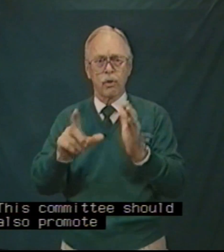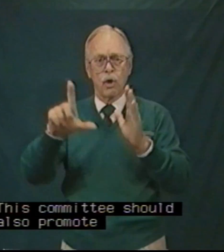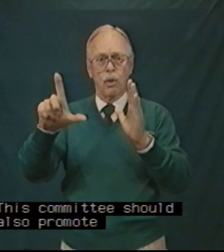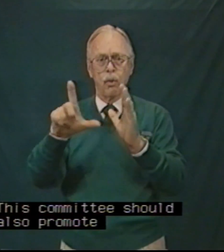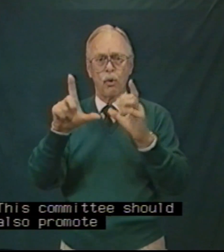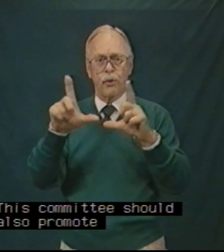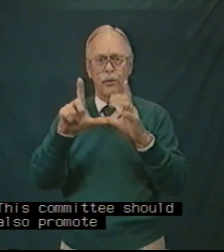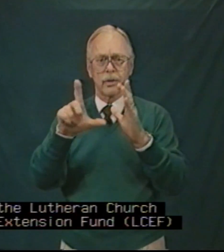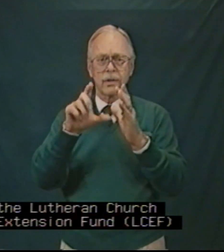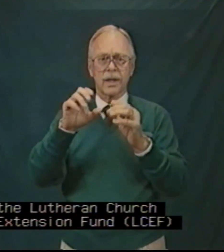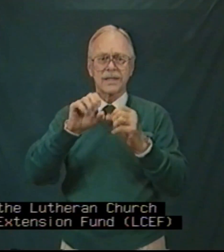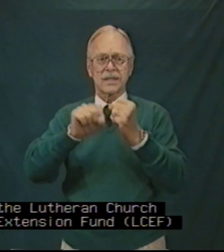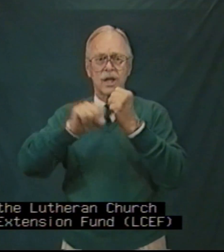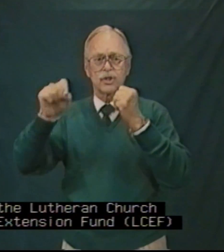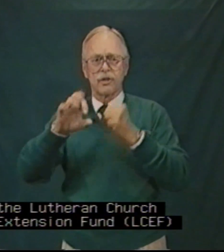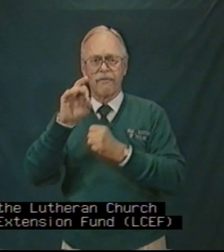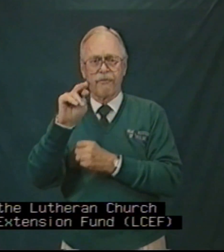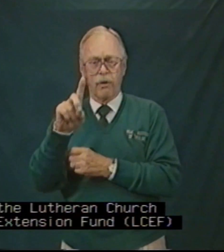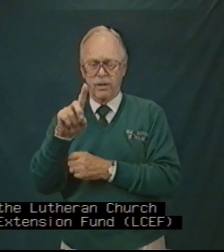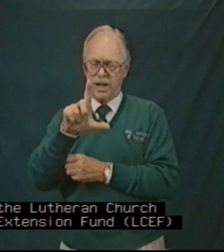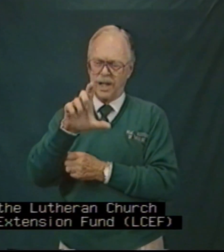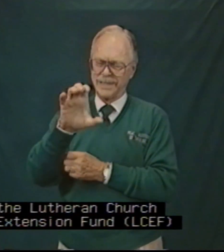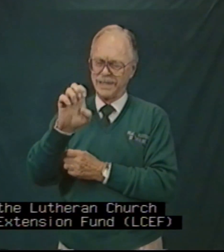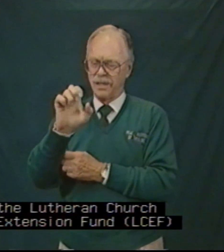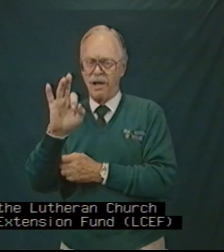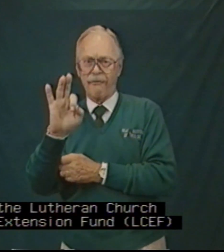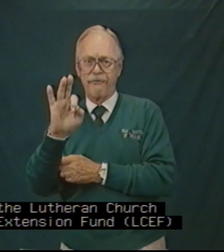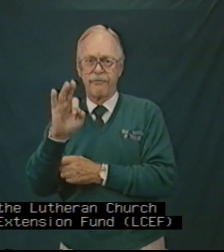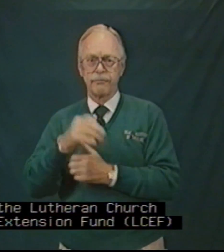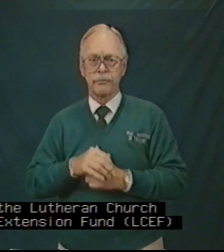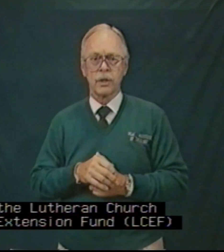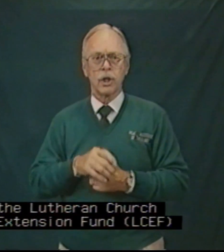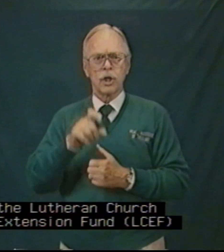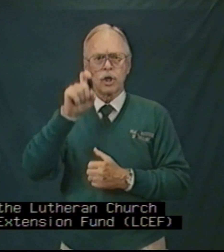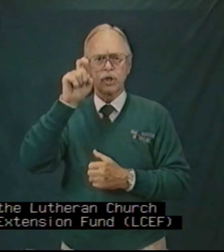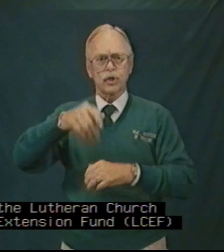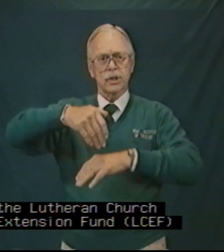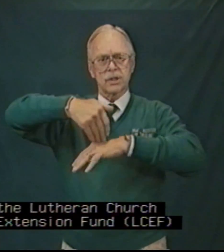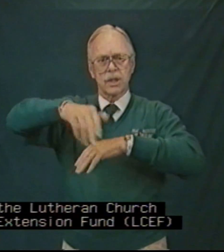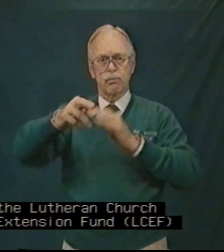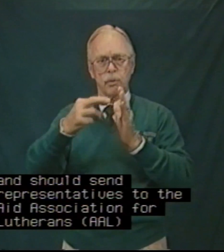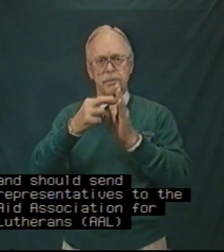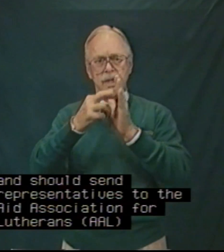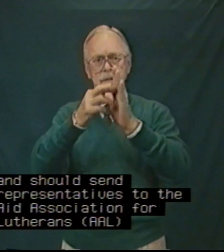Lutherans, and the Lutheran Brotherhood Meetings. » » » »